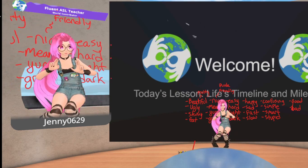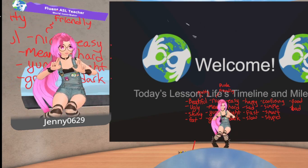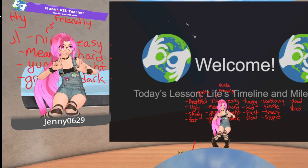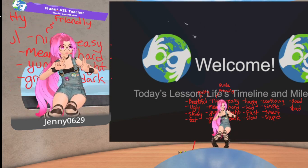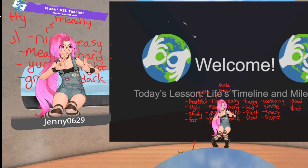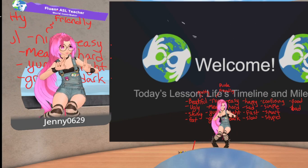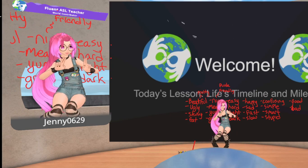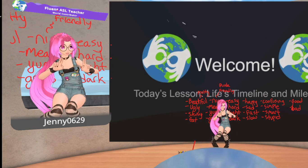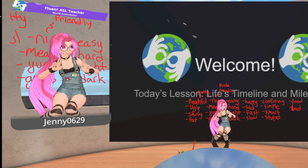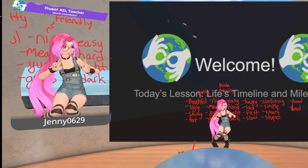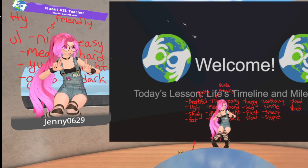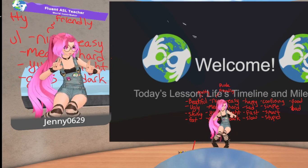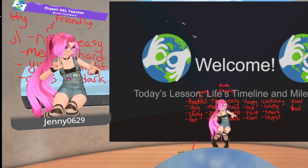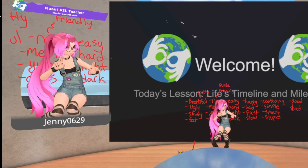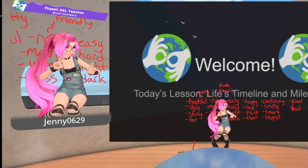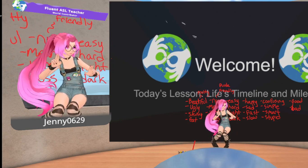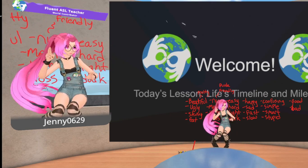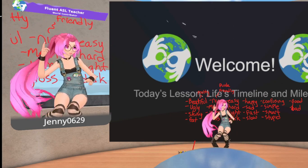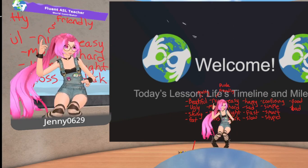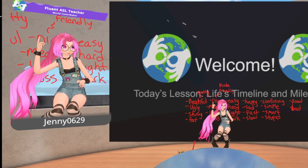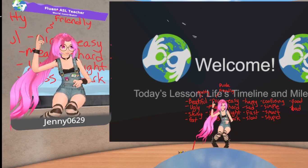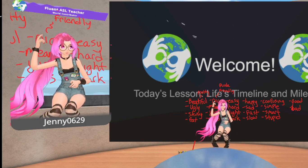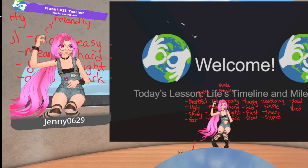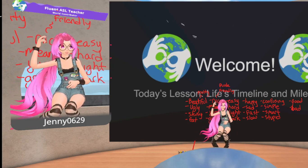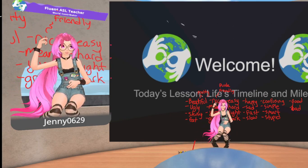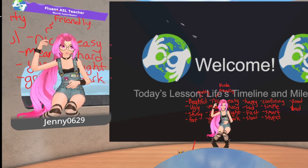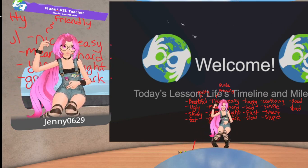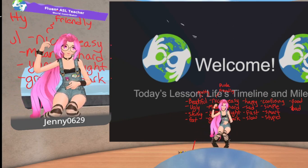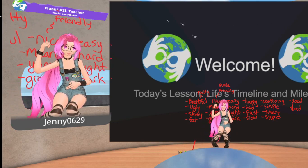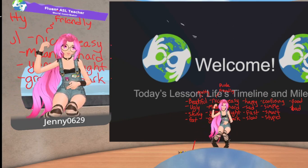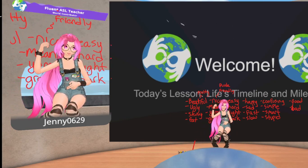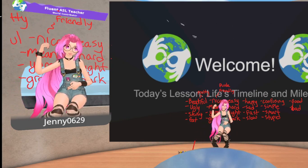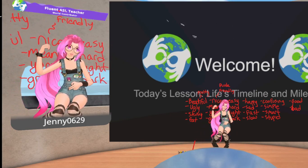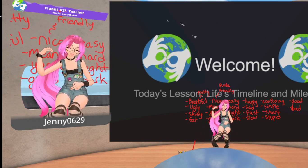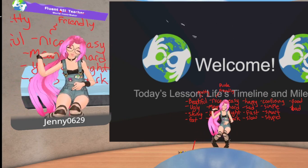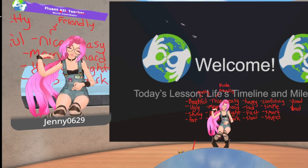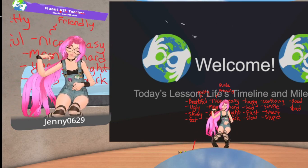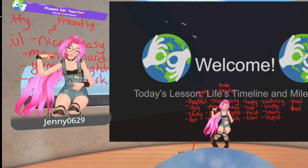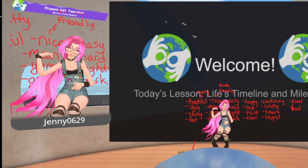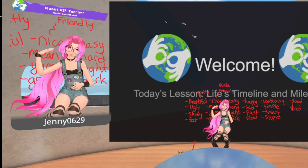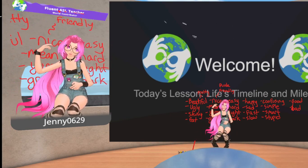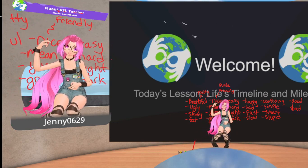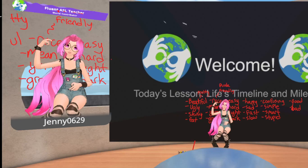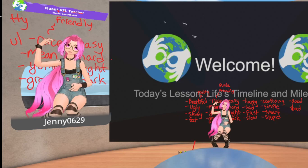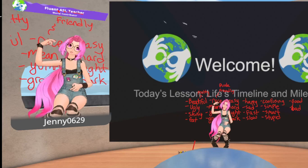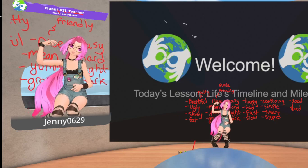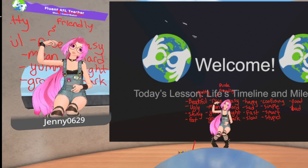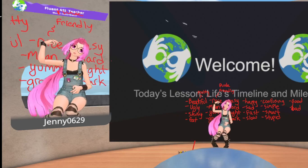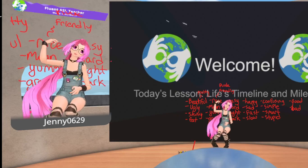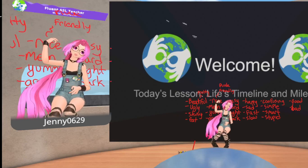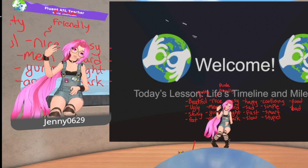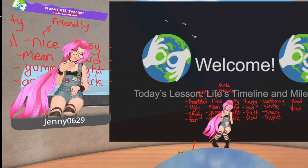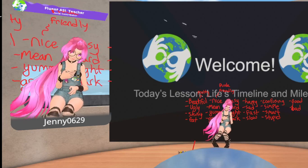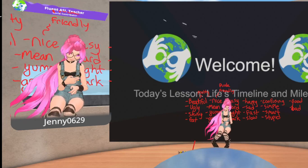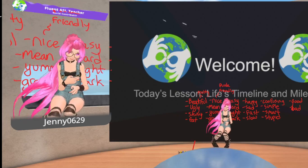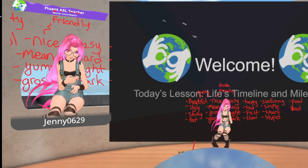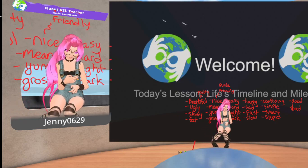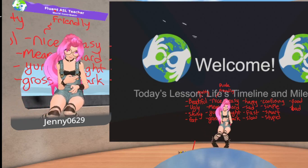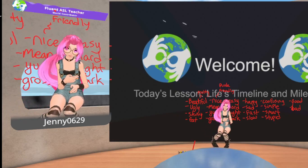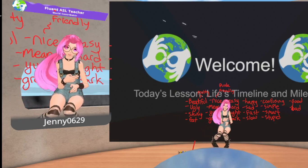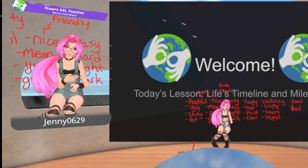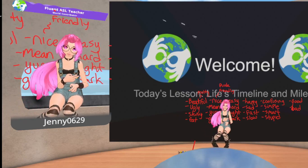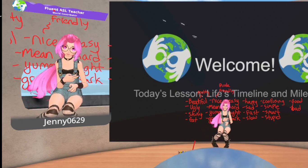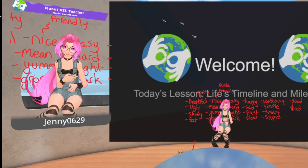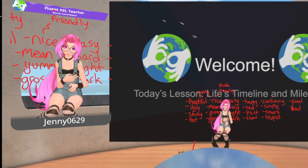matter, then you just do a peace sign. And we're going to start next to our head, above our shoulder, and then pull